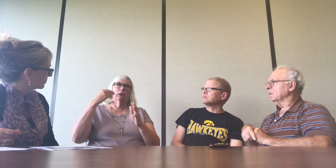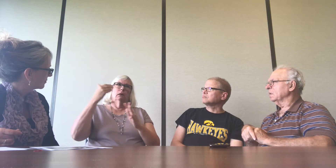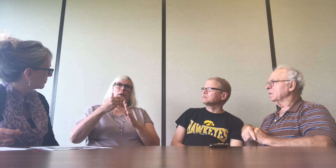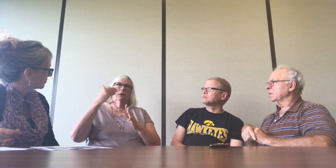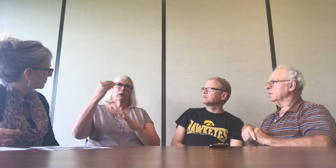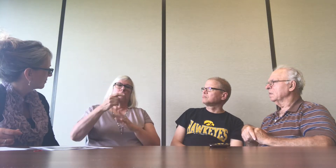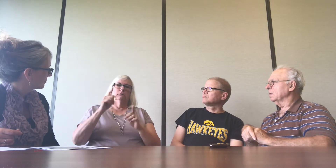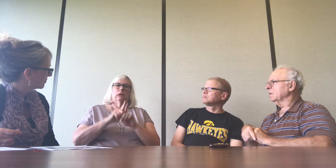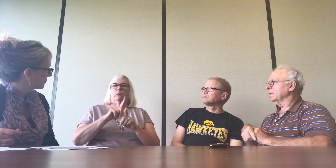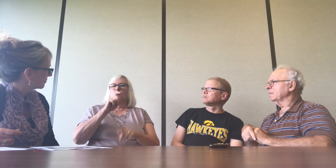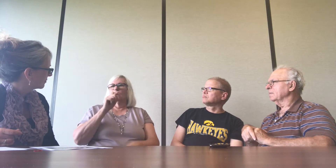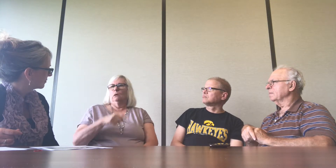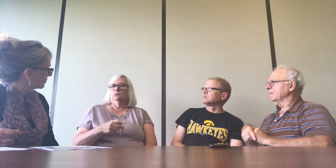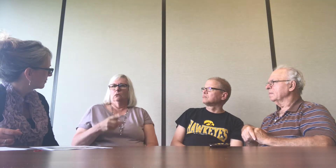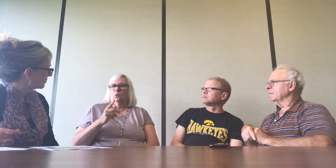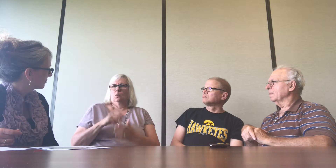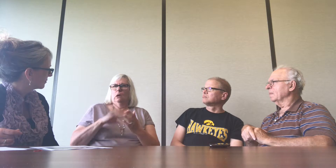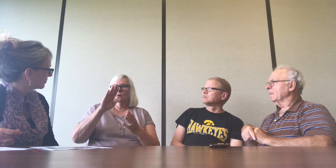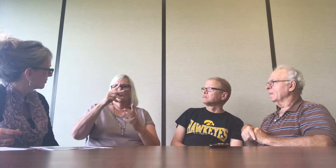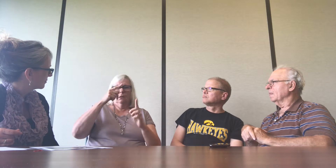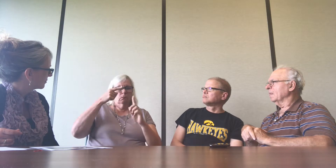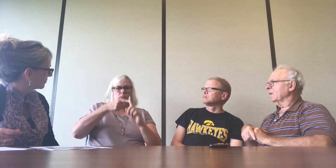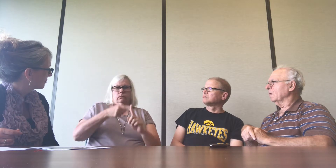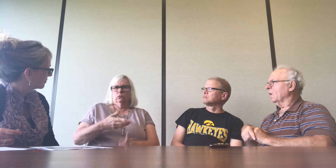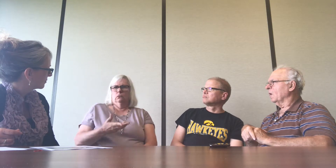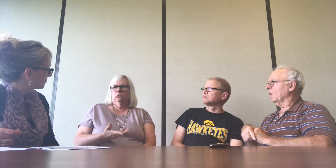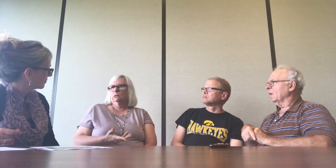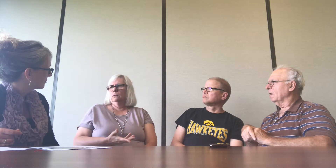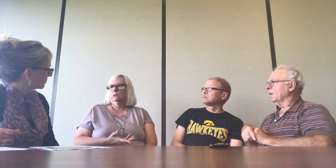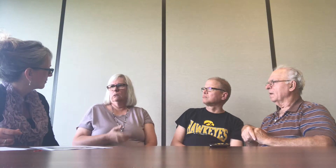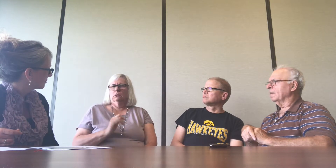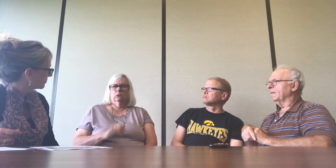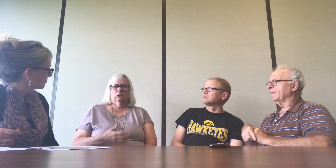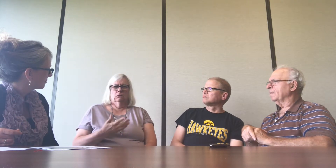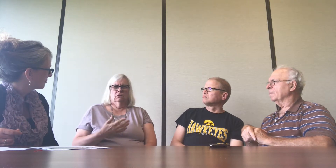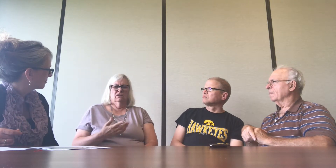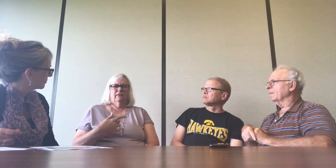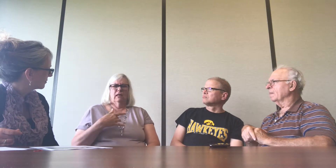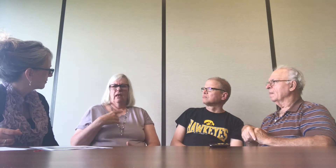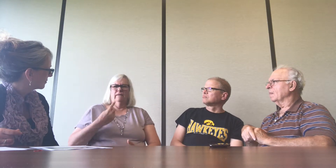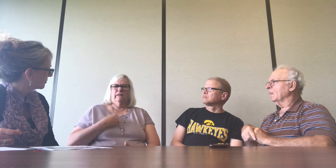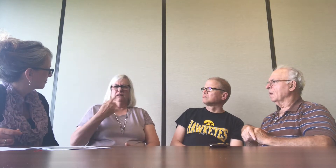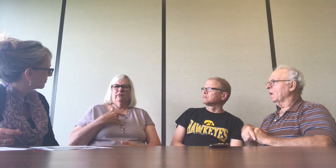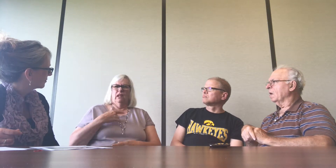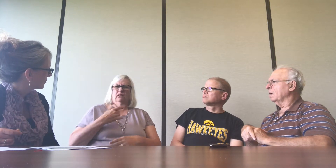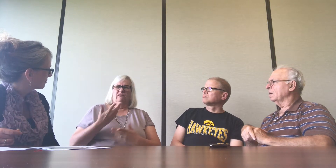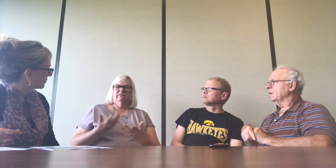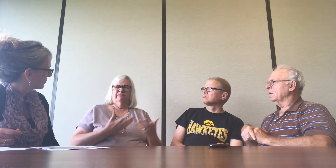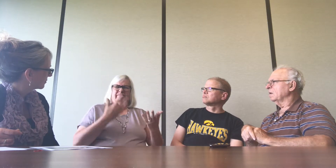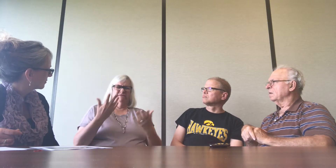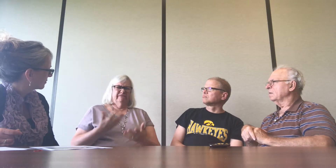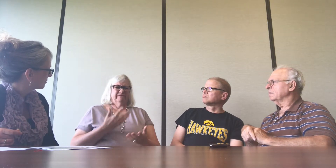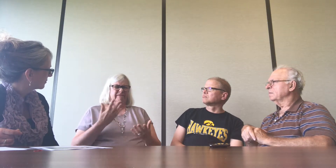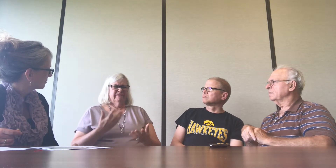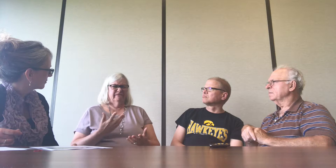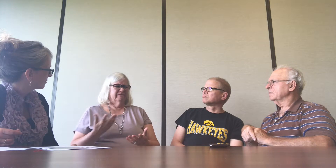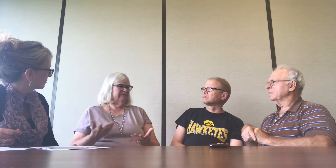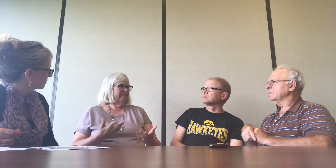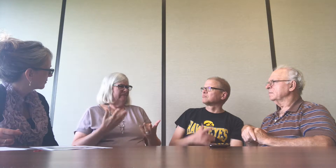of my age. And they kept asking me that question over and over and over again. I didn't get the